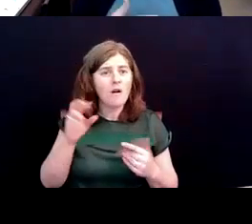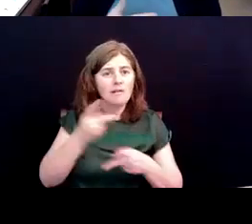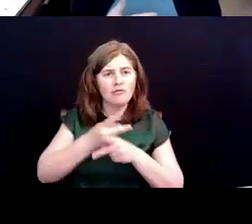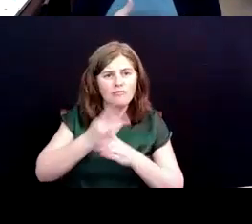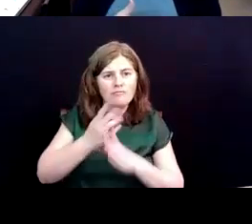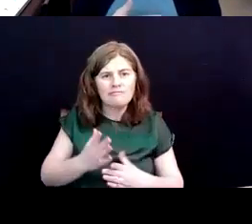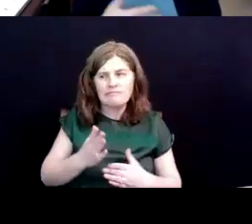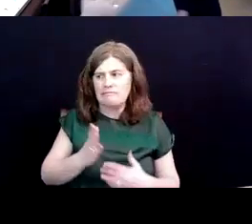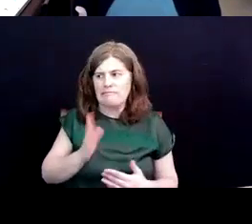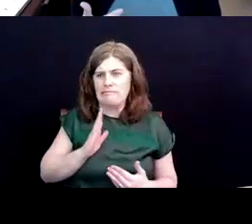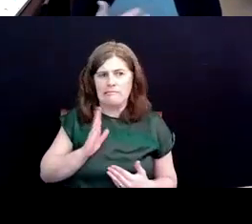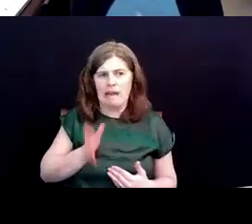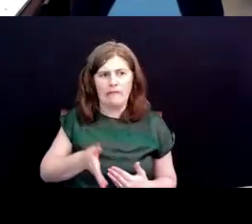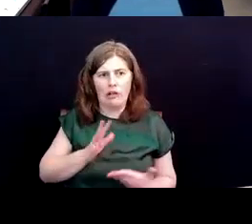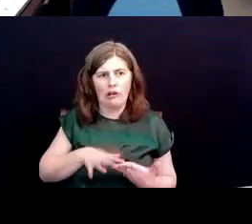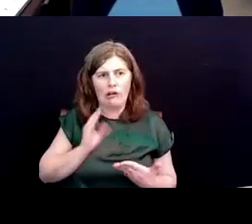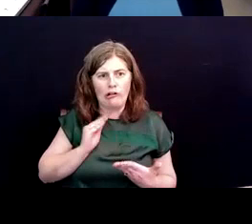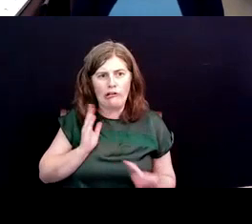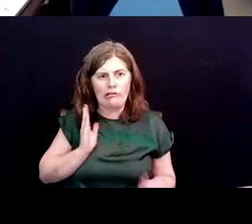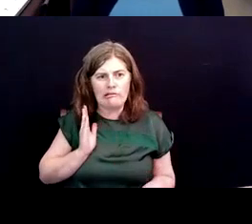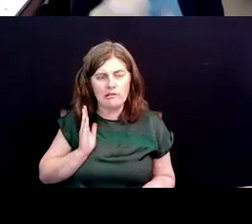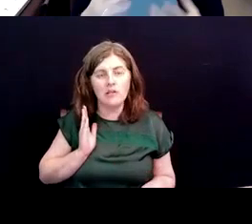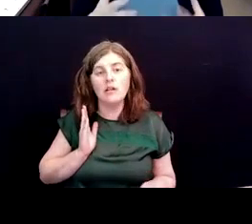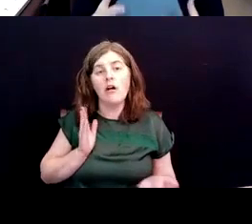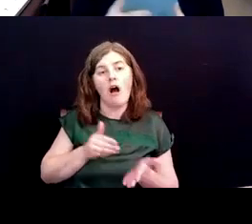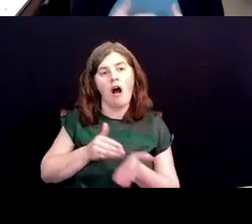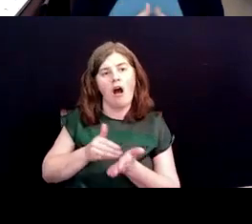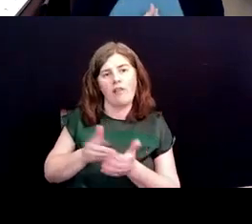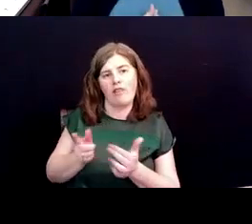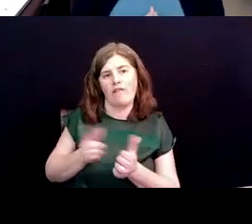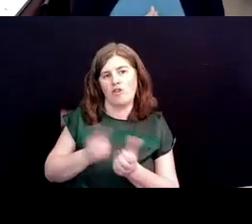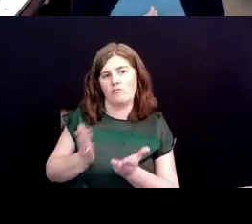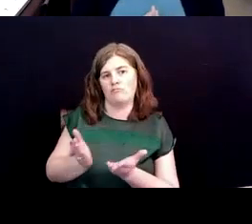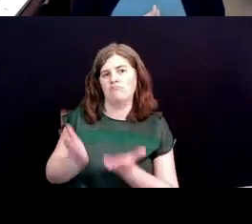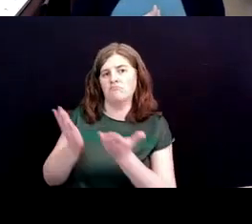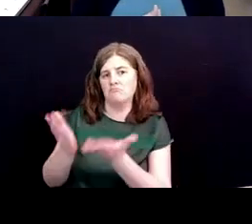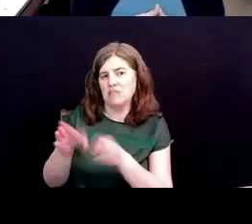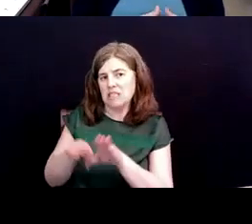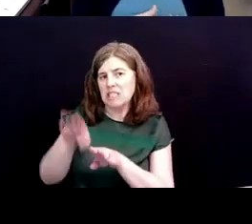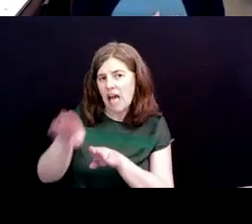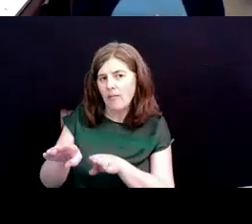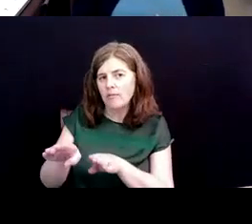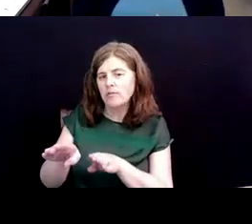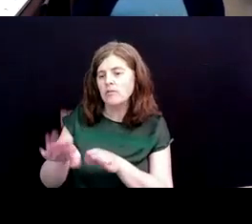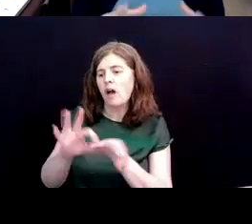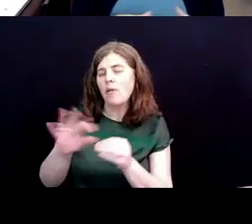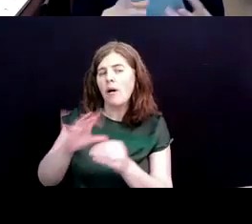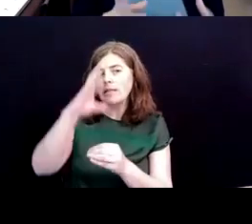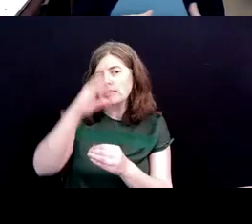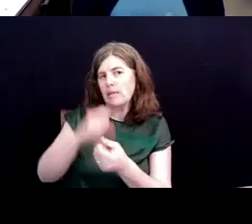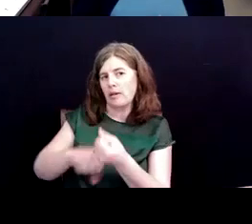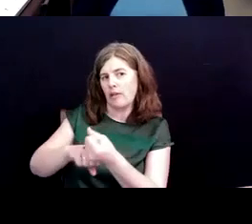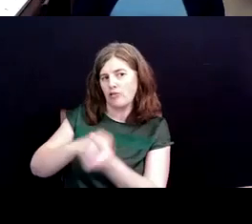has never had a chance to learn. And so this can be oftentimes the first and foremost step when we're thinking about sleep interventions.